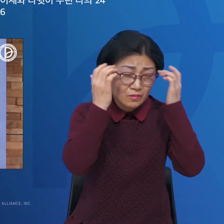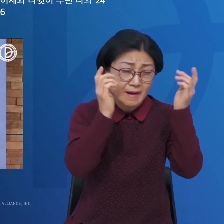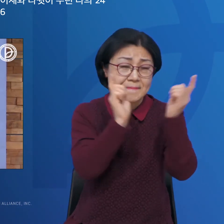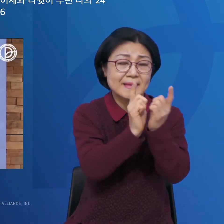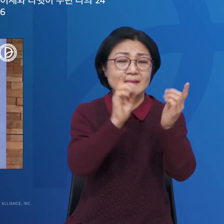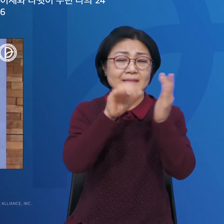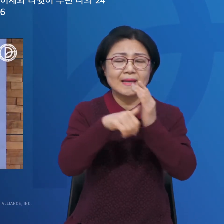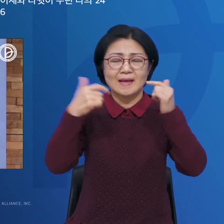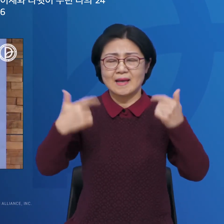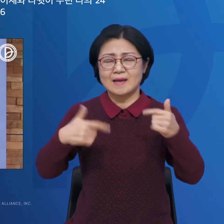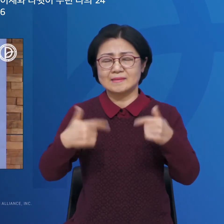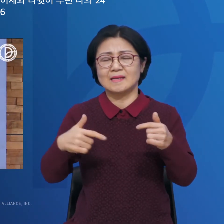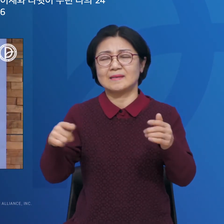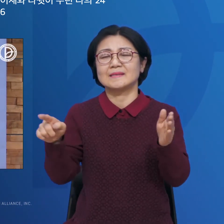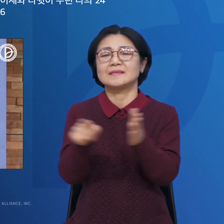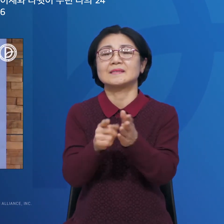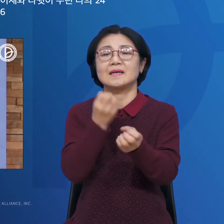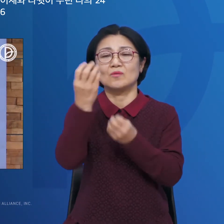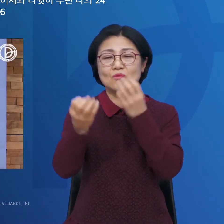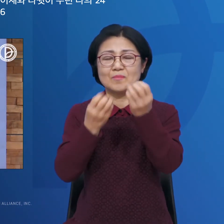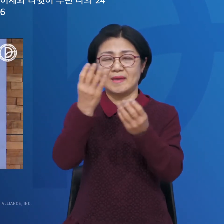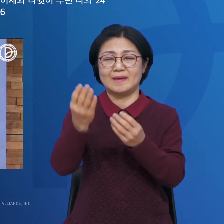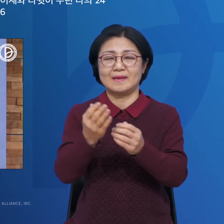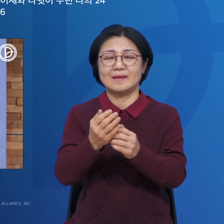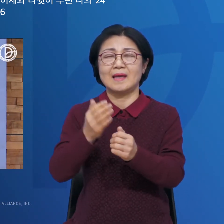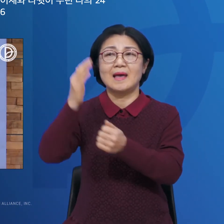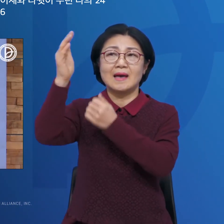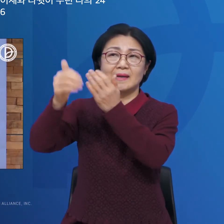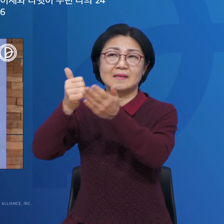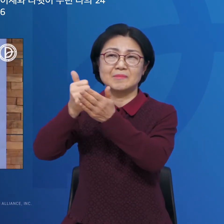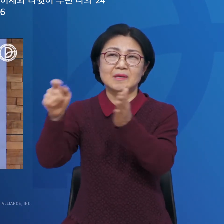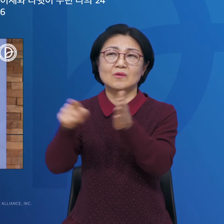difficulties and tribulations, we see that David gave this confession.